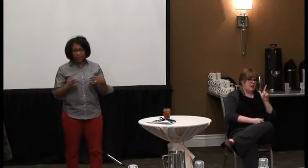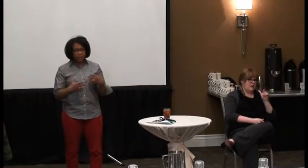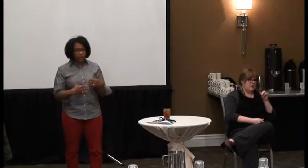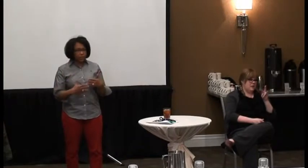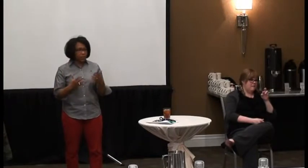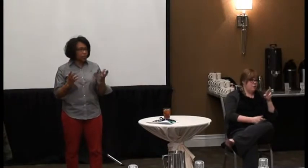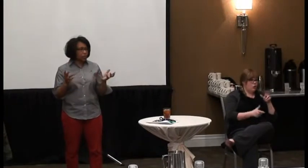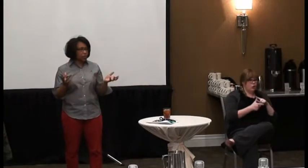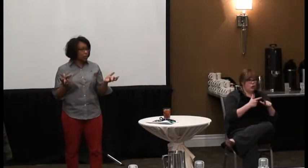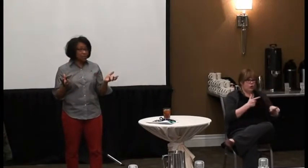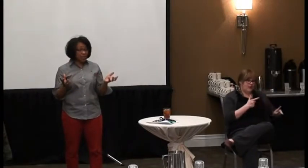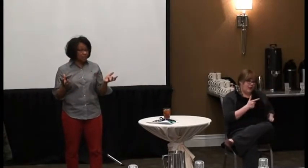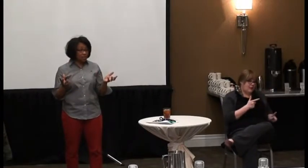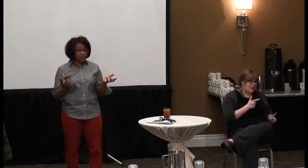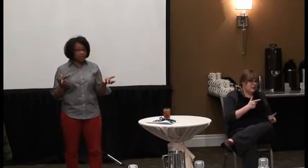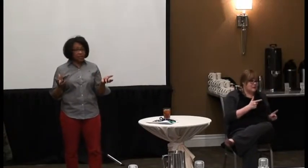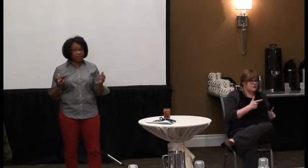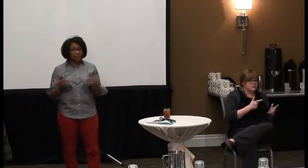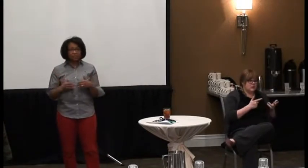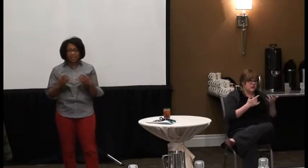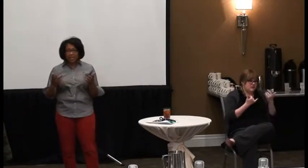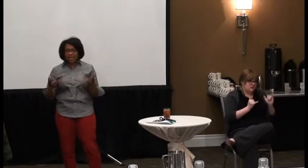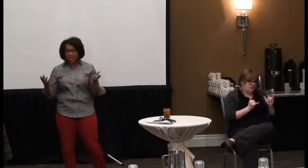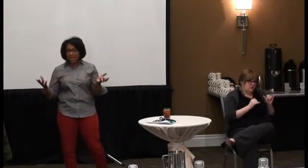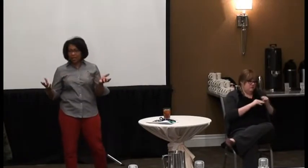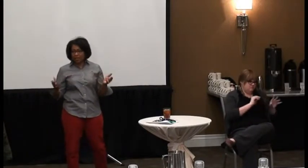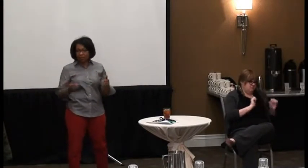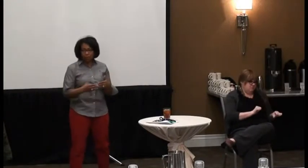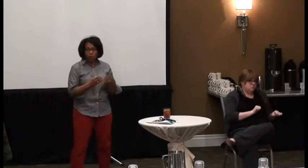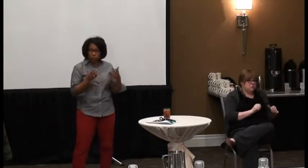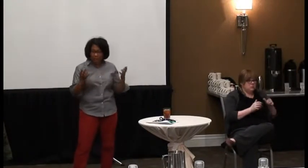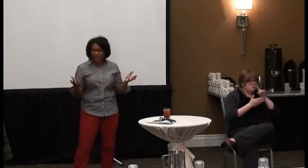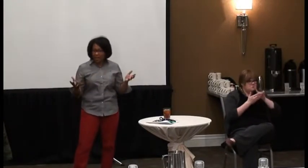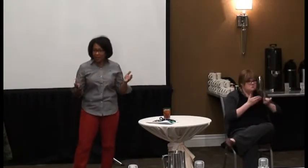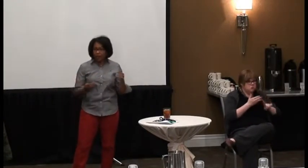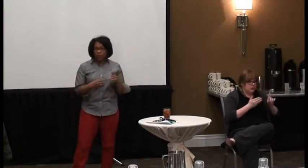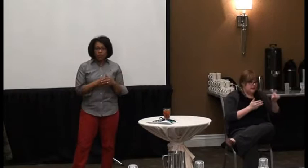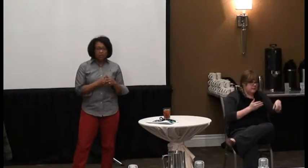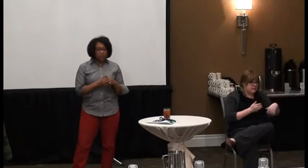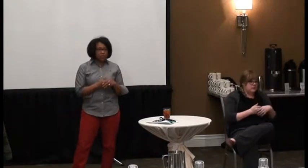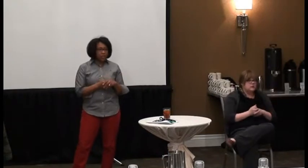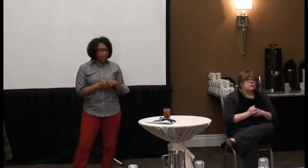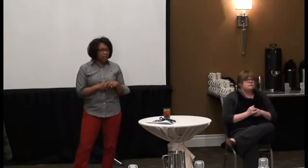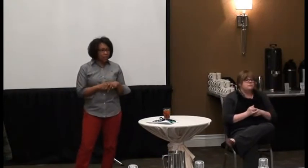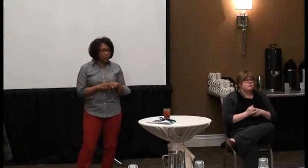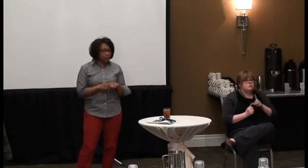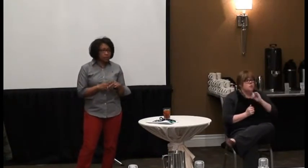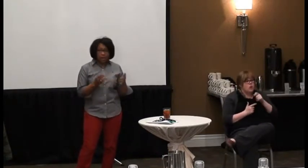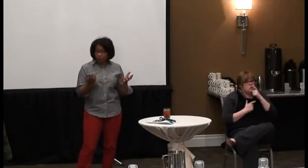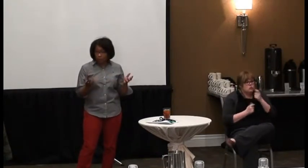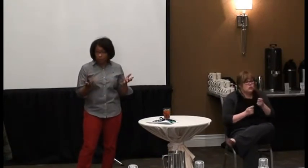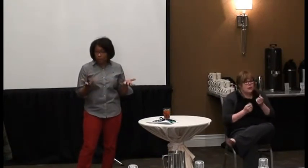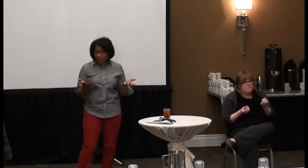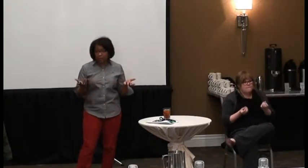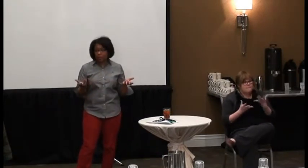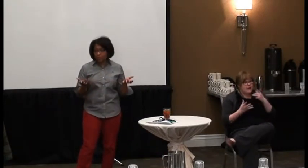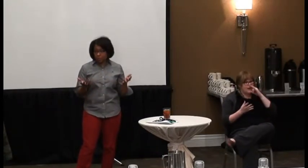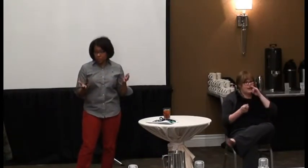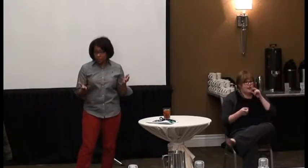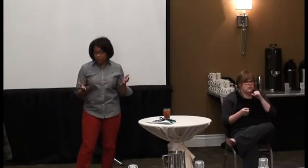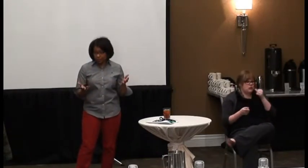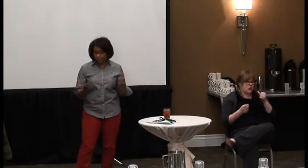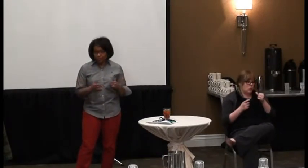brain effects and other things, we don't have any clear evidence there's anything negative or bad. What's interesting, a lot of the kids are not real compliant